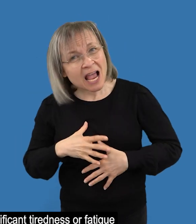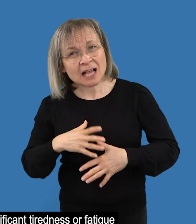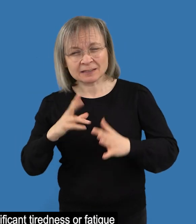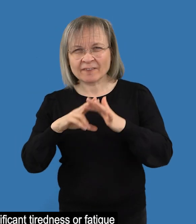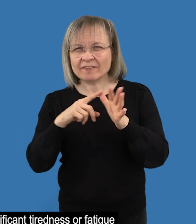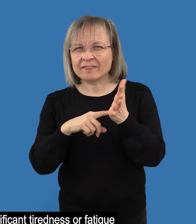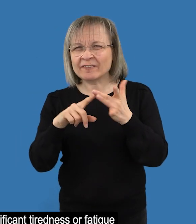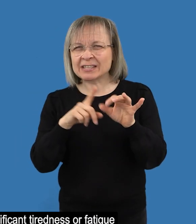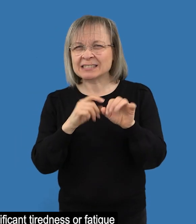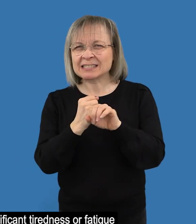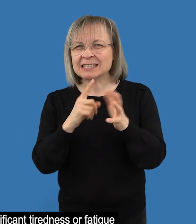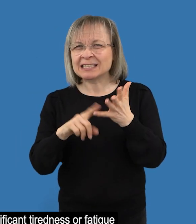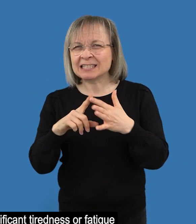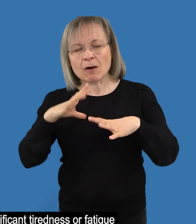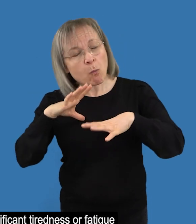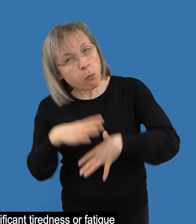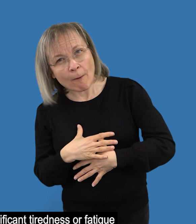significant tiredness or fatigue,